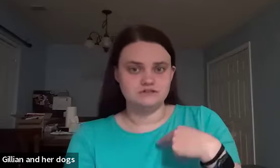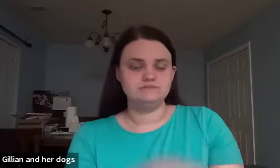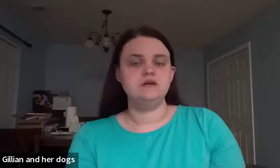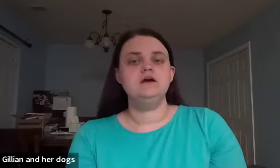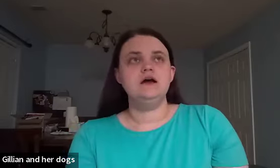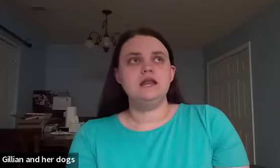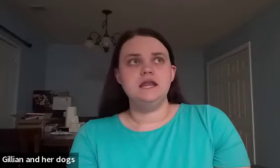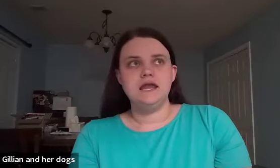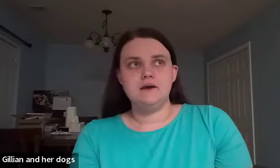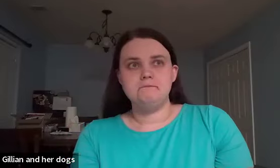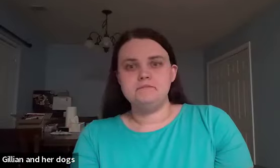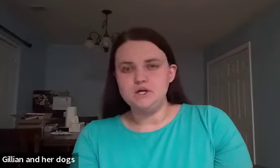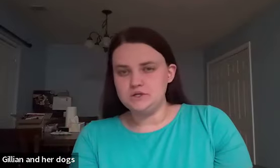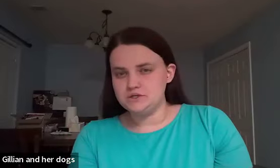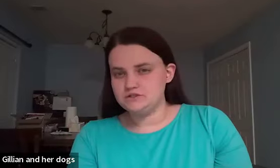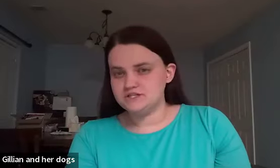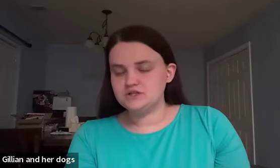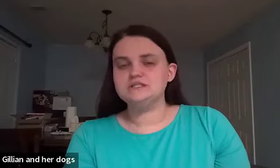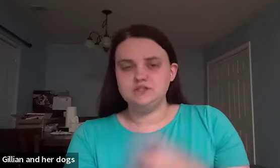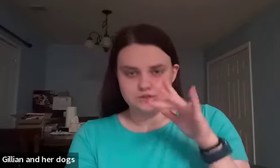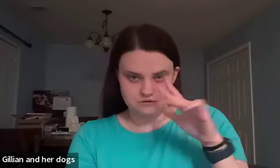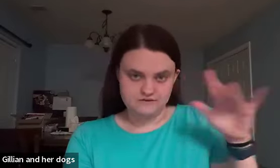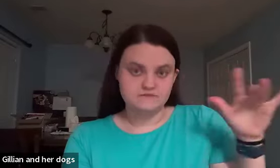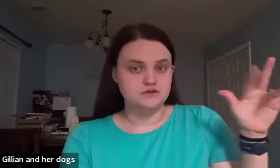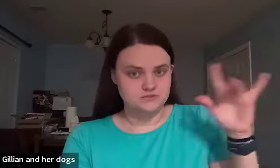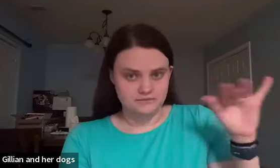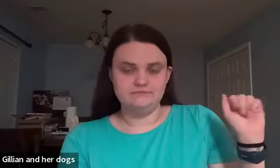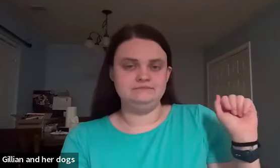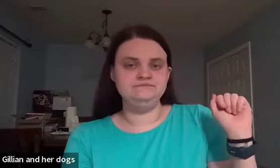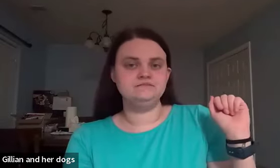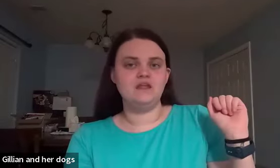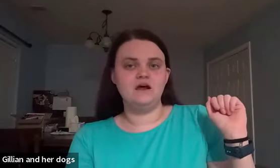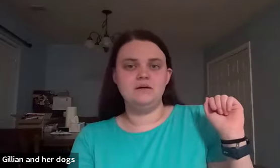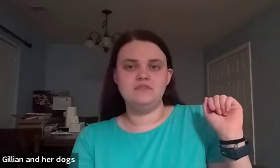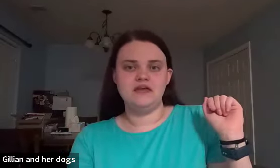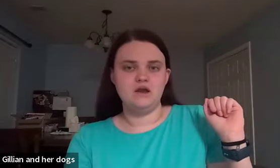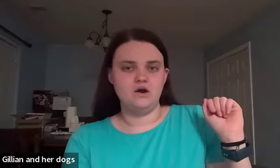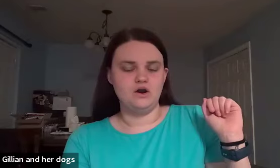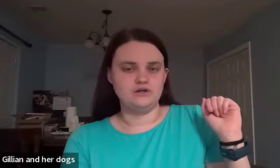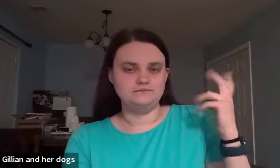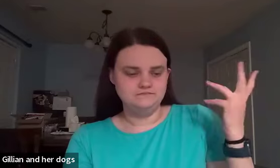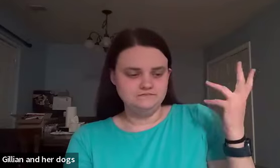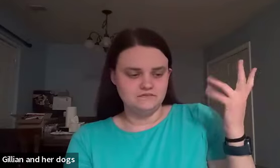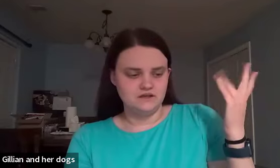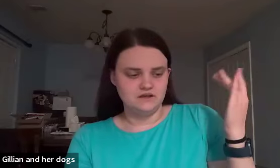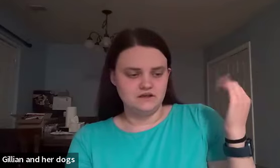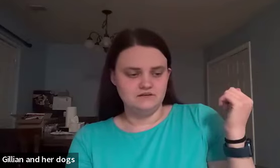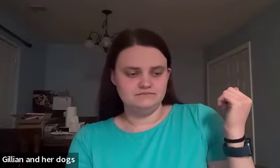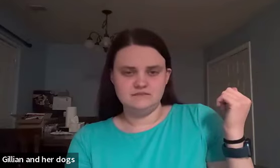restaurant. Now, most restaurants, you do have to finger spell. They are